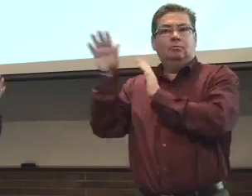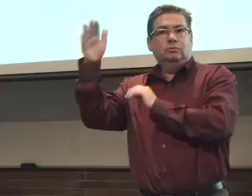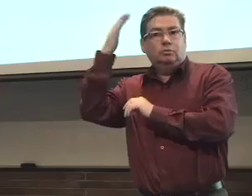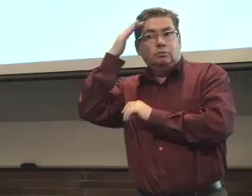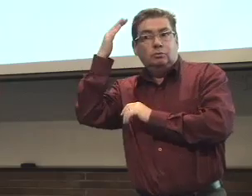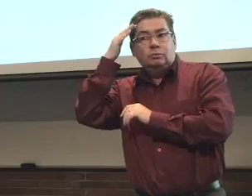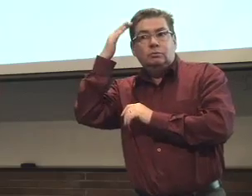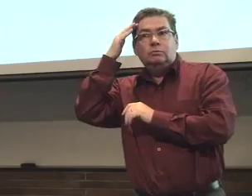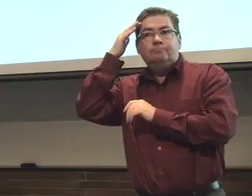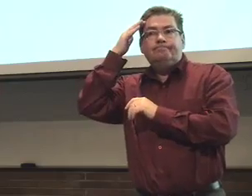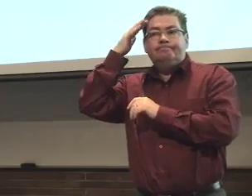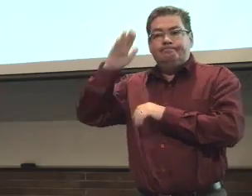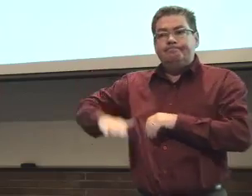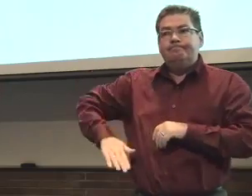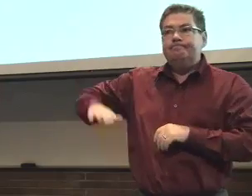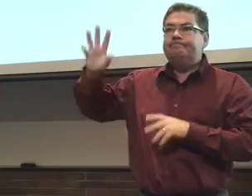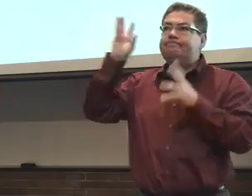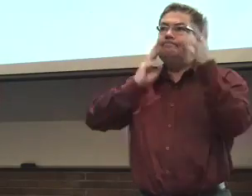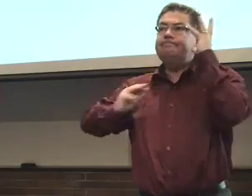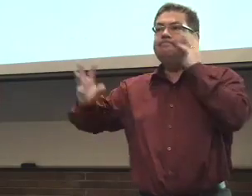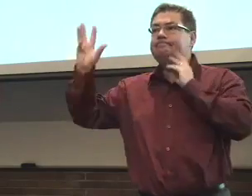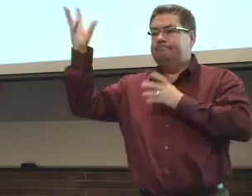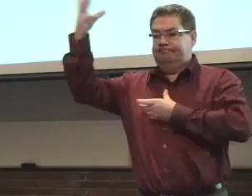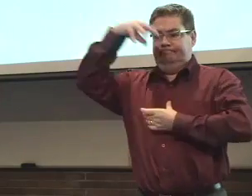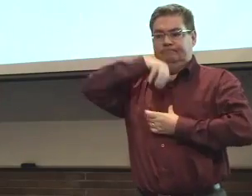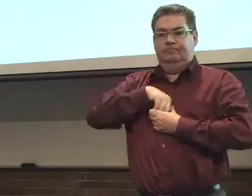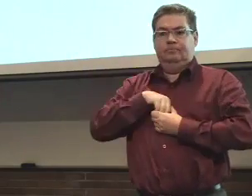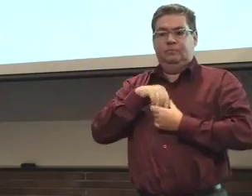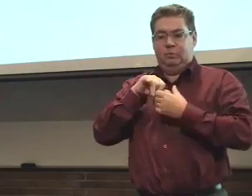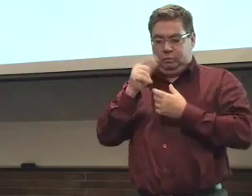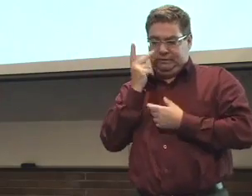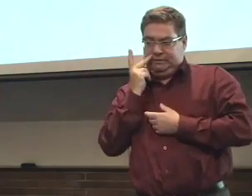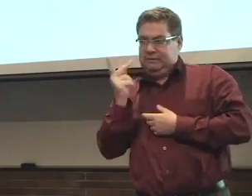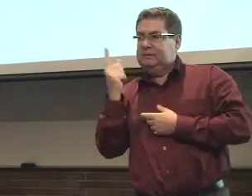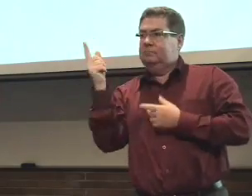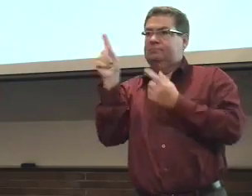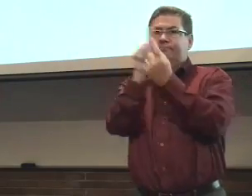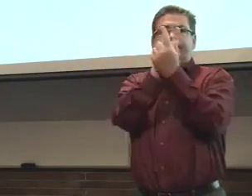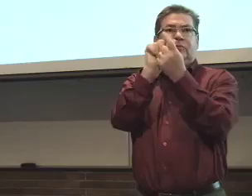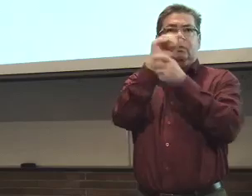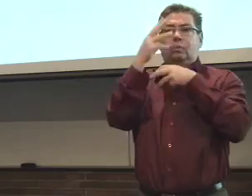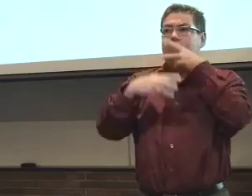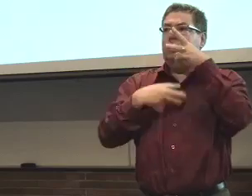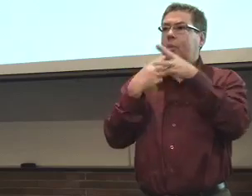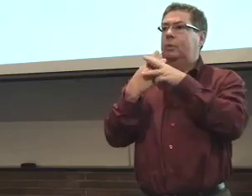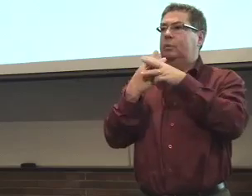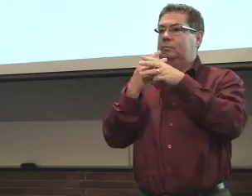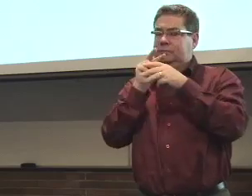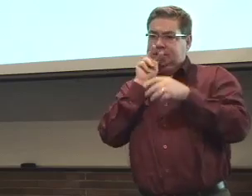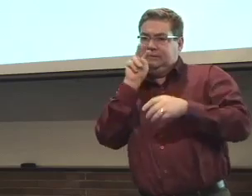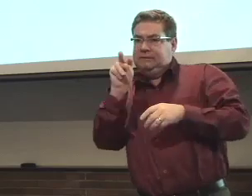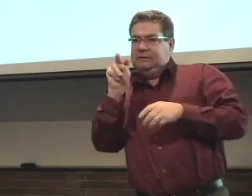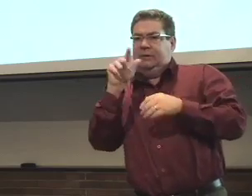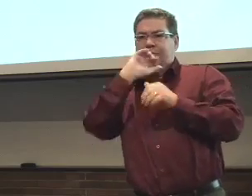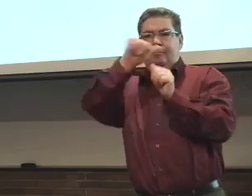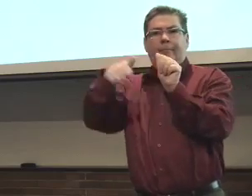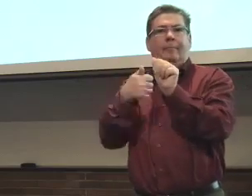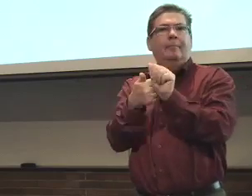develop your schema, the way you interconnect things, the way you are able to inference, the way you know about cultural